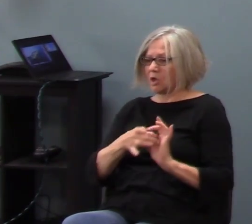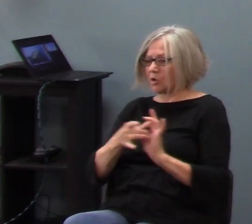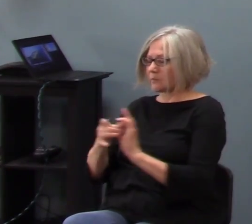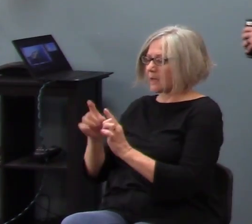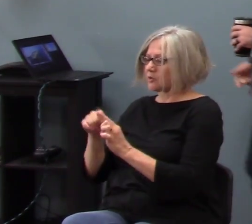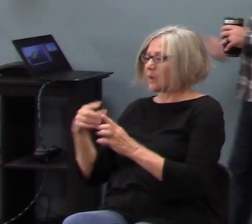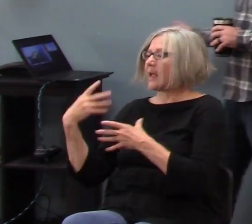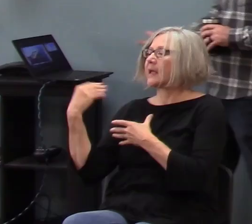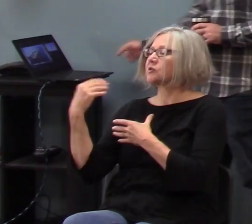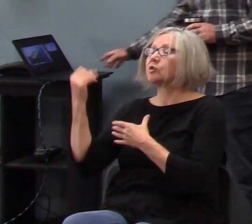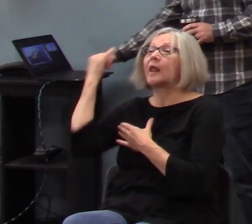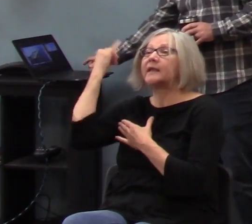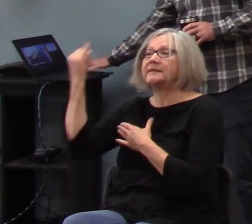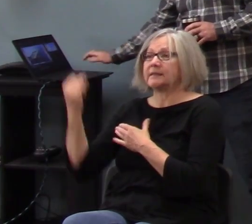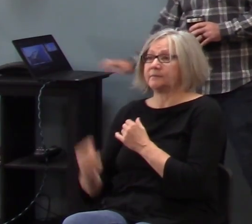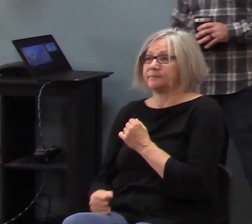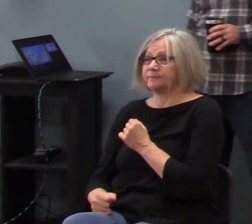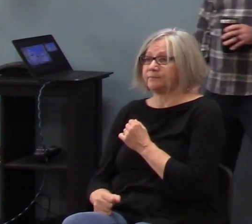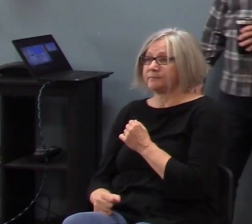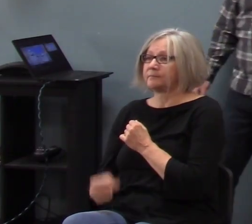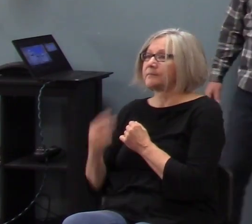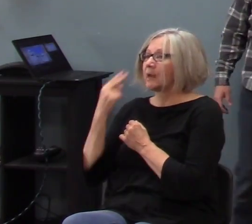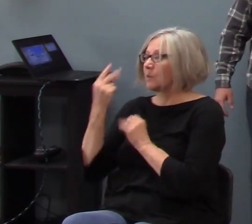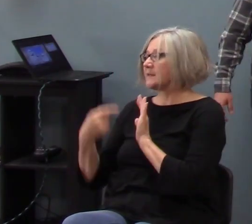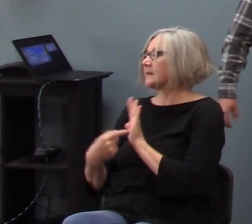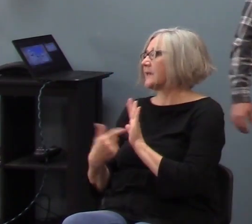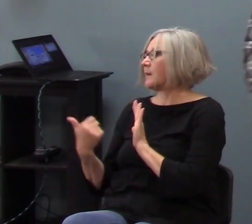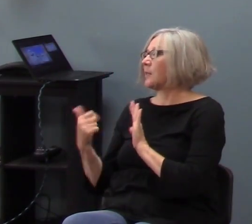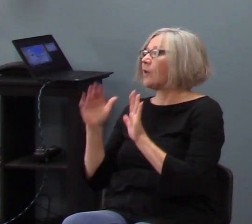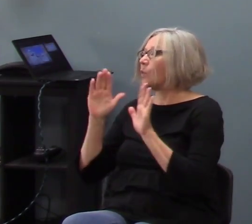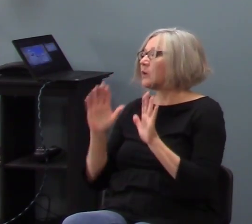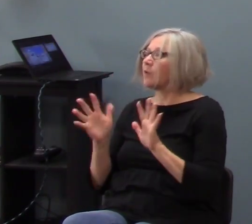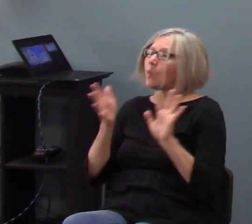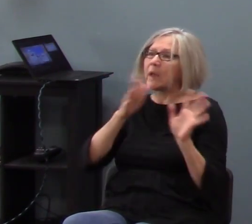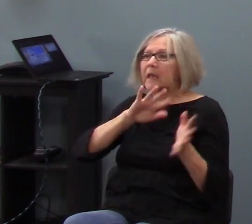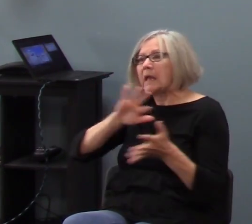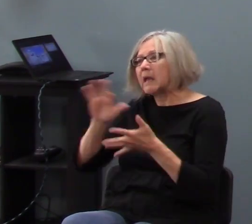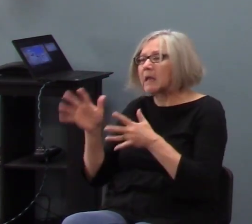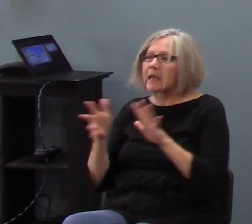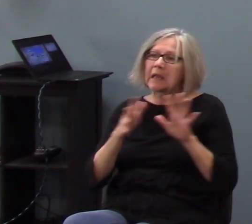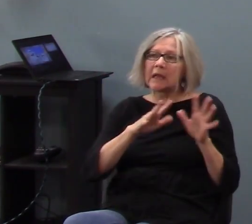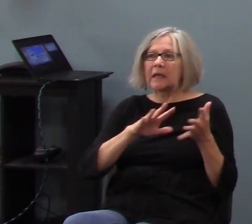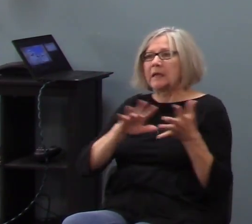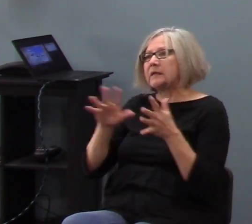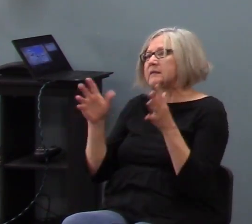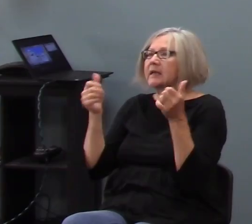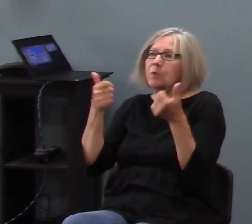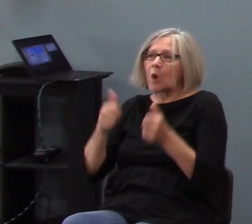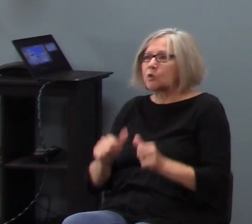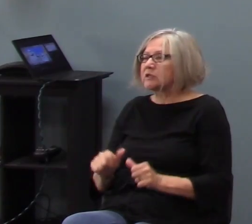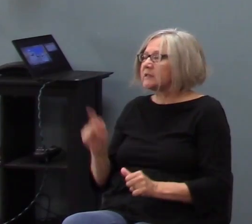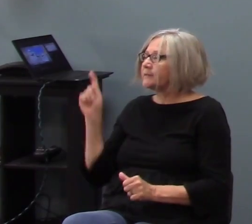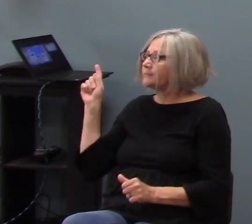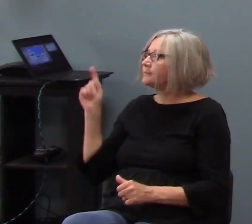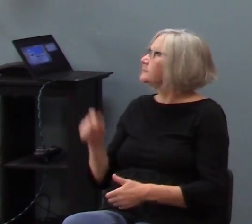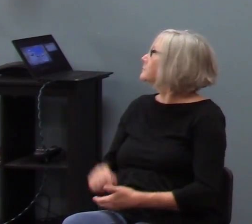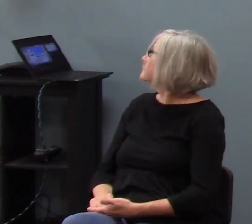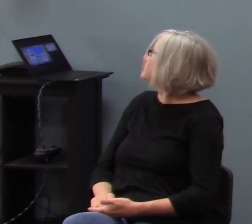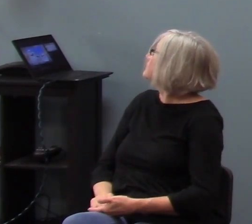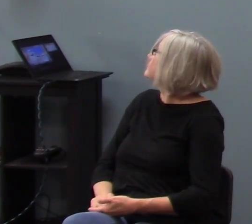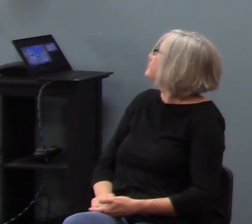external idea. Again, we see another great example of wonderful wind and erosion working toward